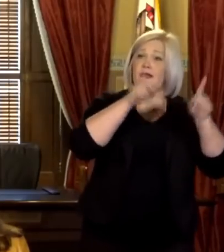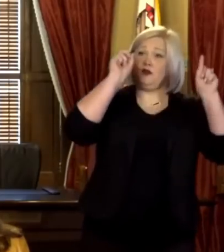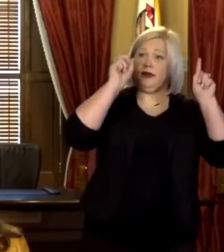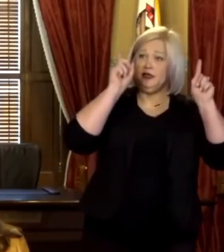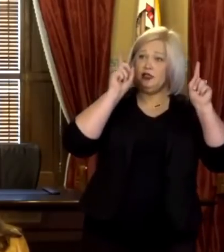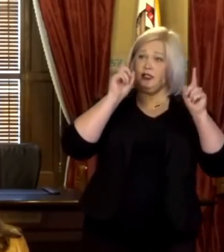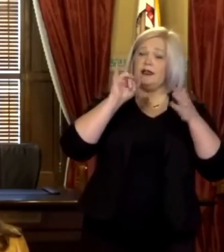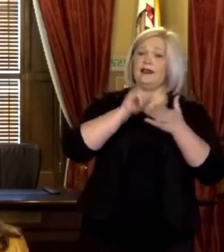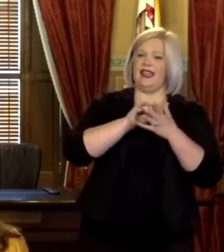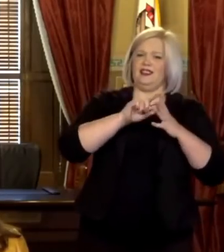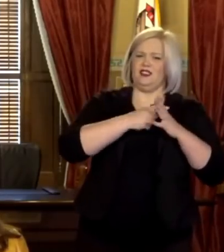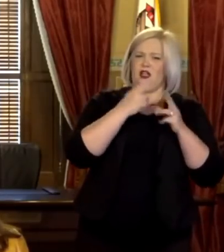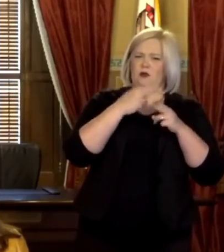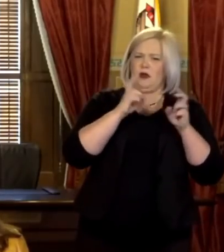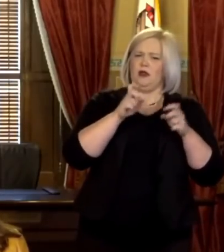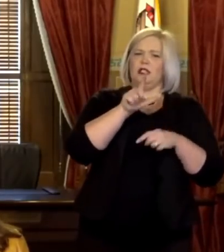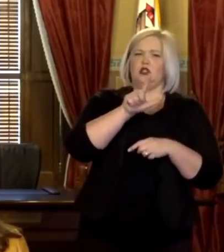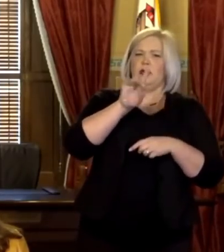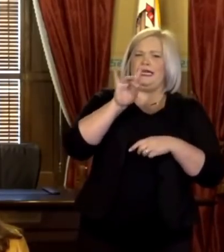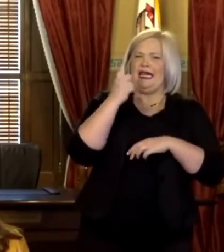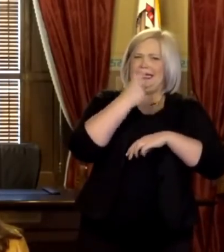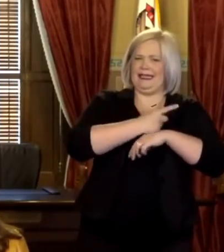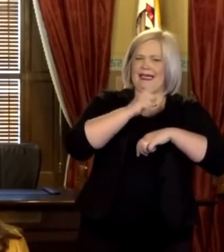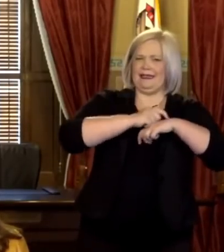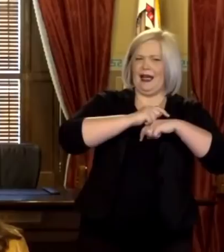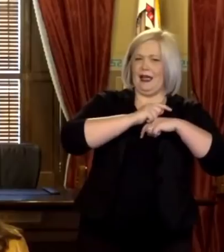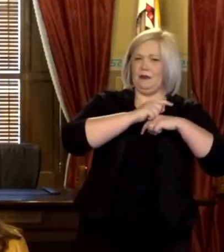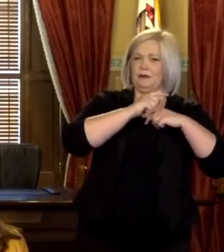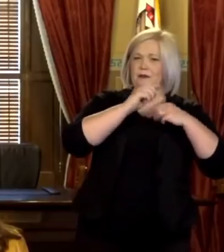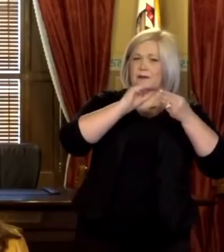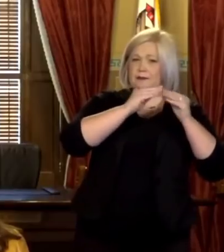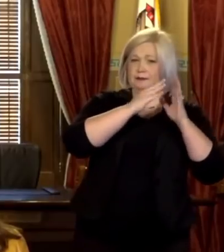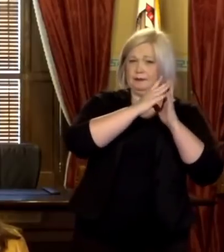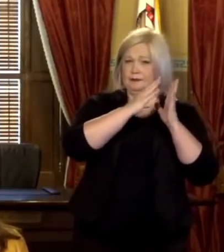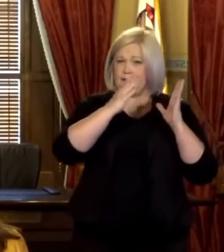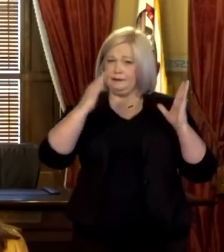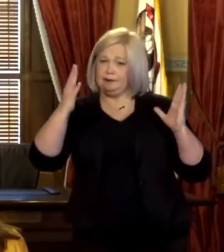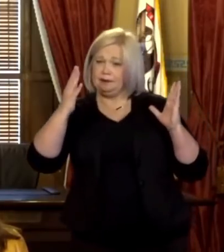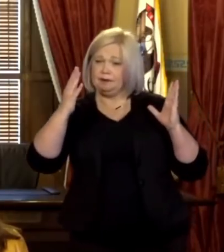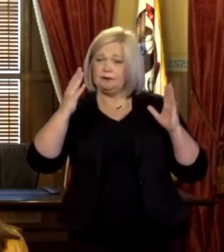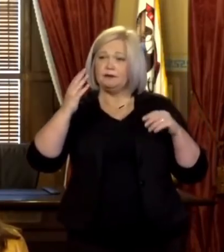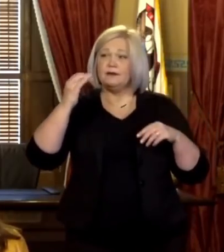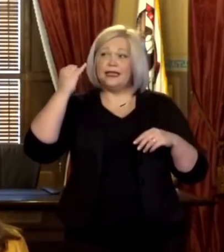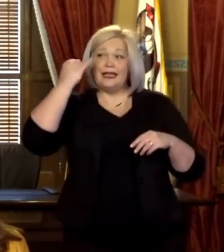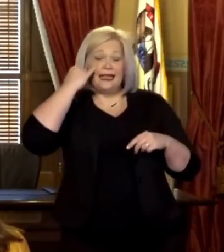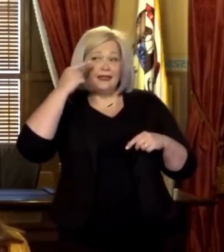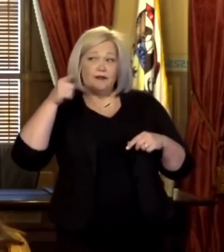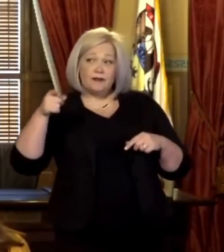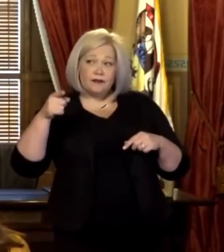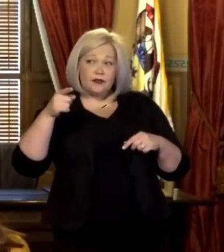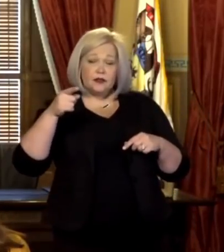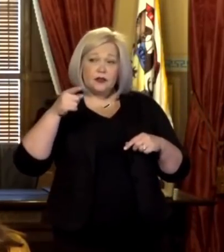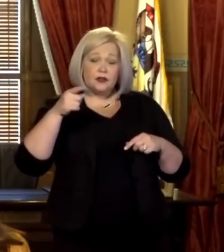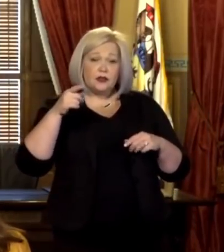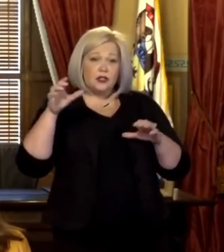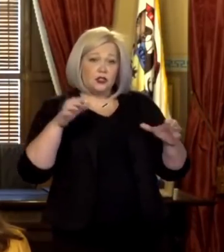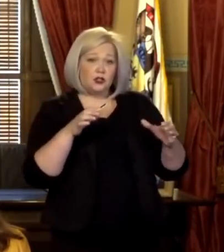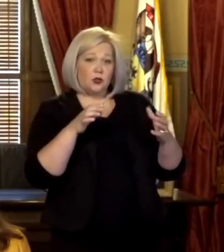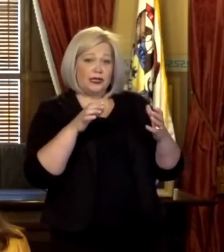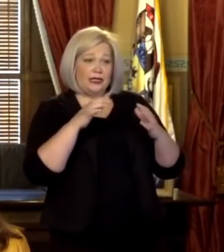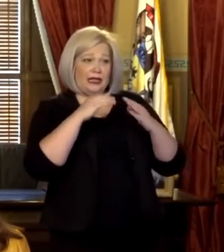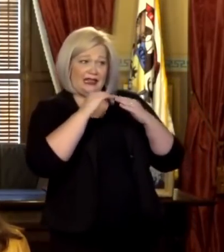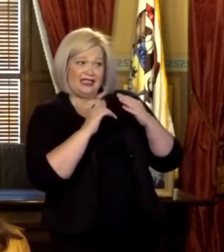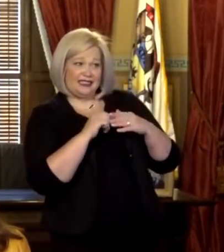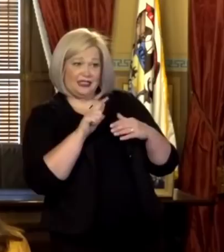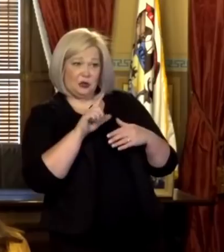actually started a 28-day clock. If they take action that's less than what they're talking about in the press,